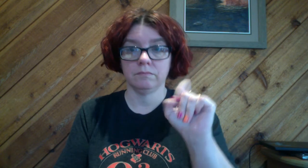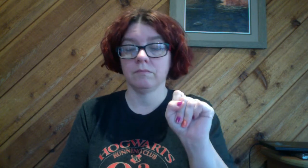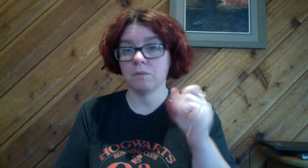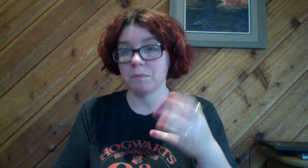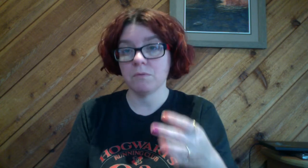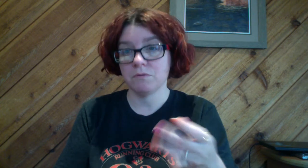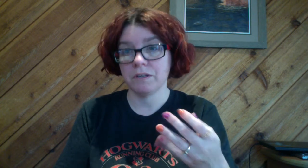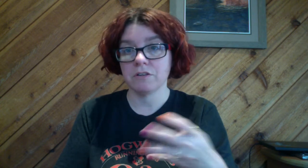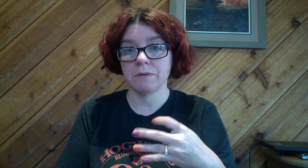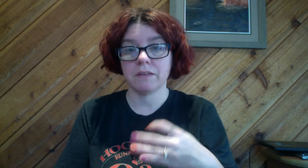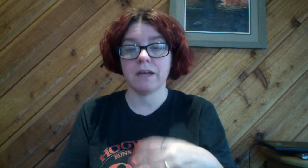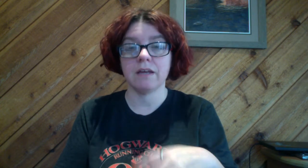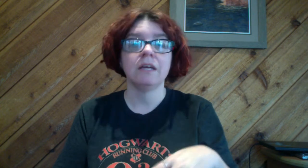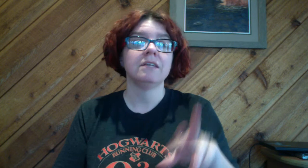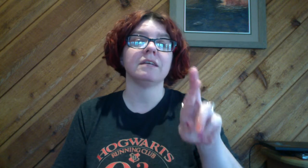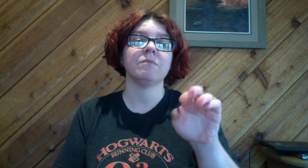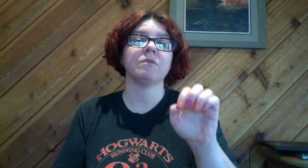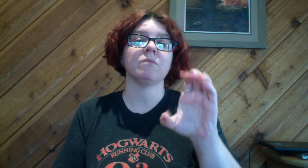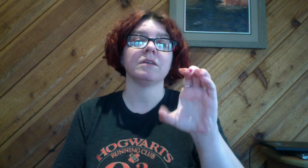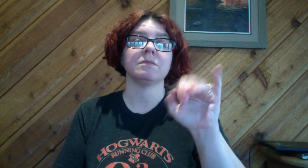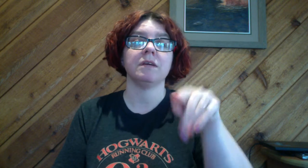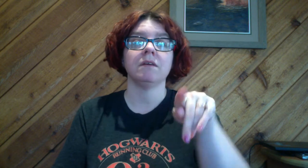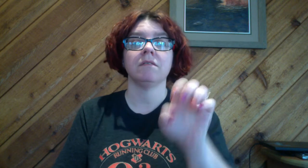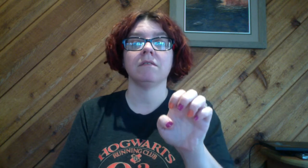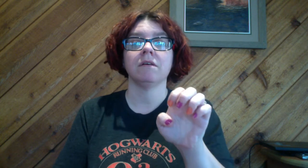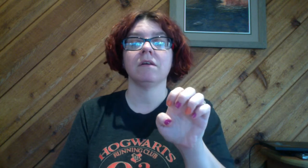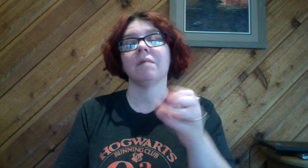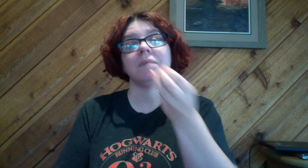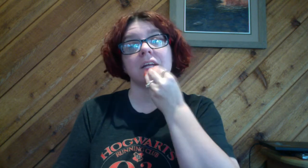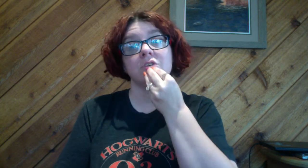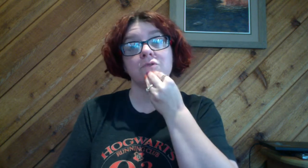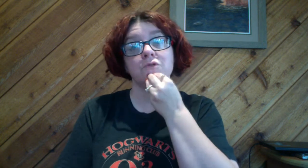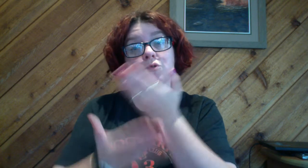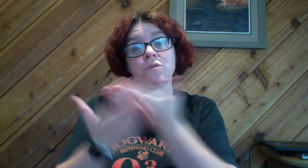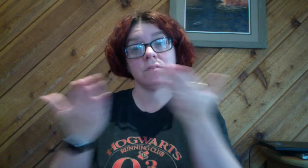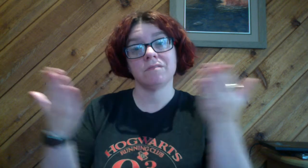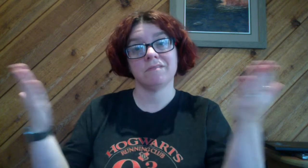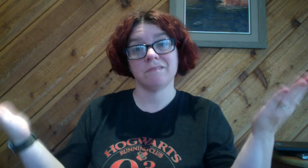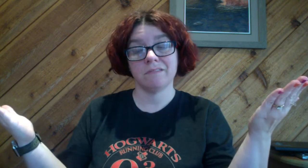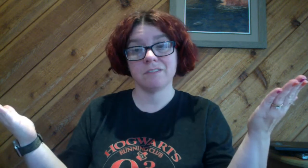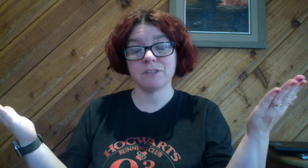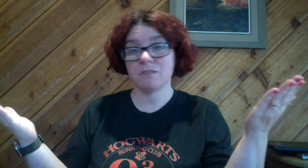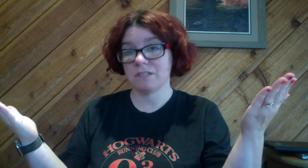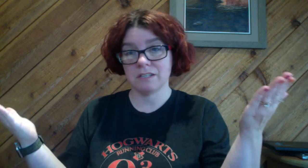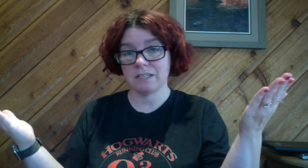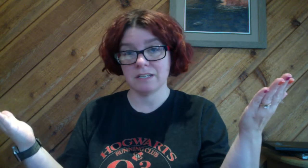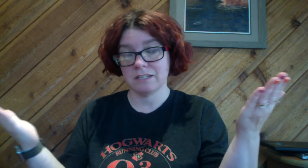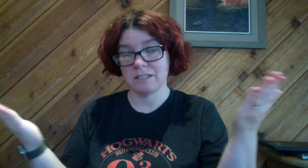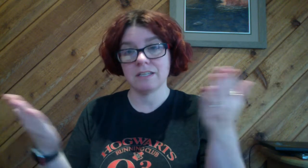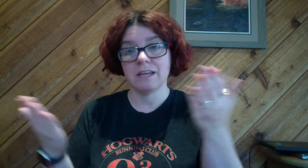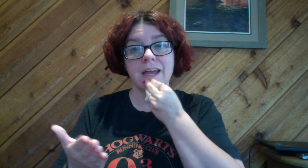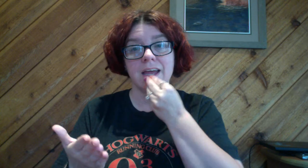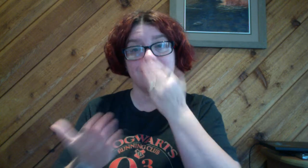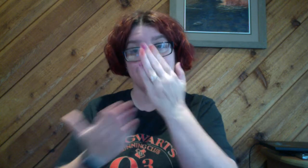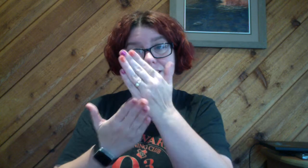Some people will finger spell that. Same with recipe, but I do food, especially if it's in a sentence, and then